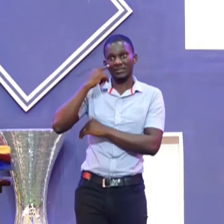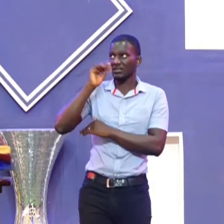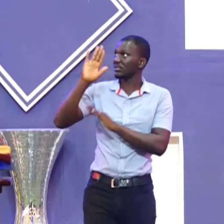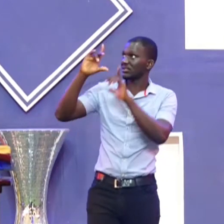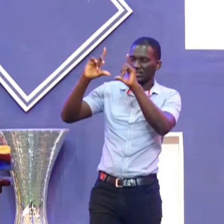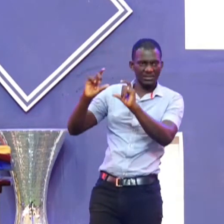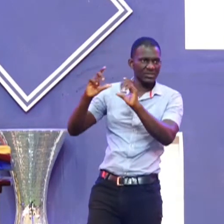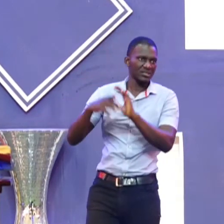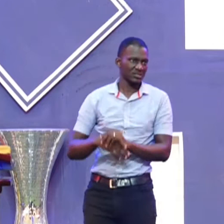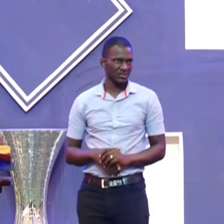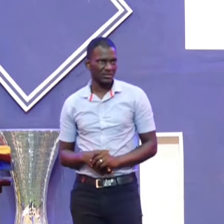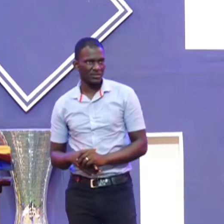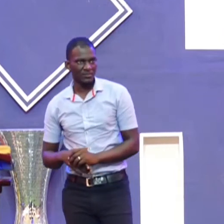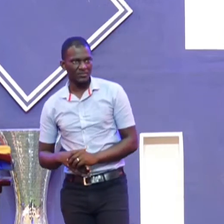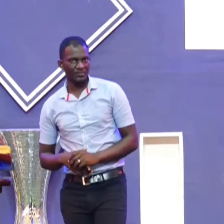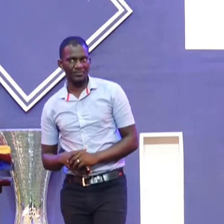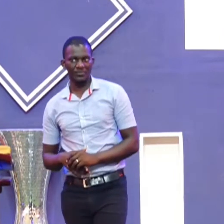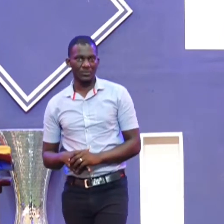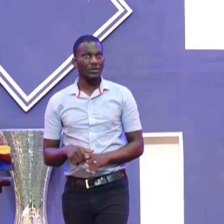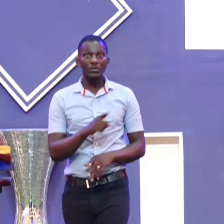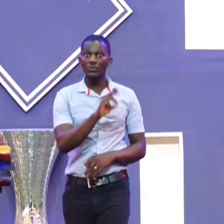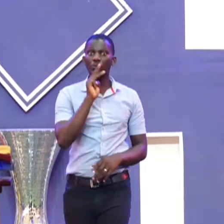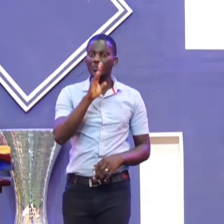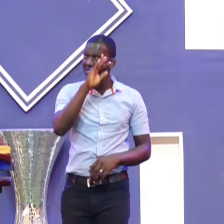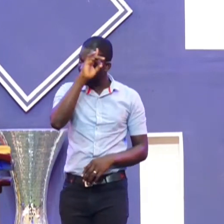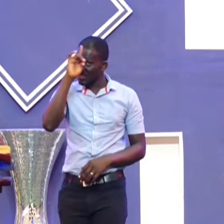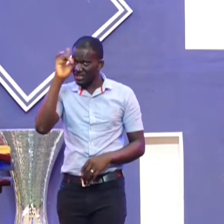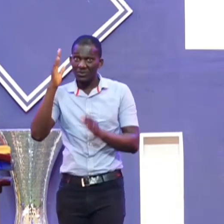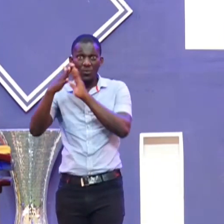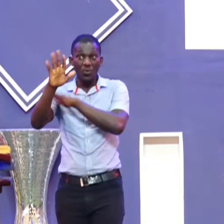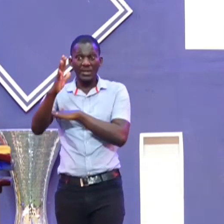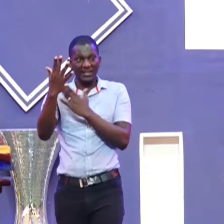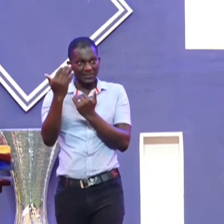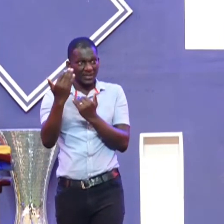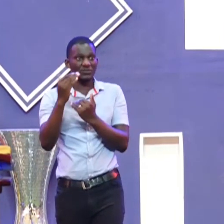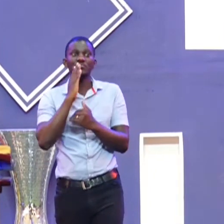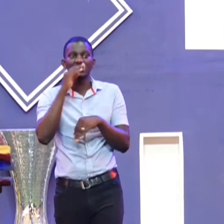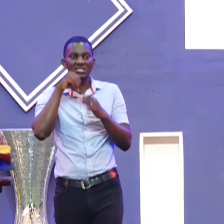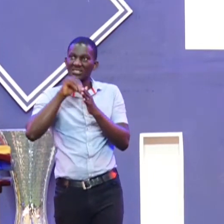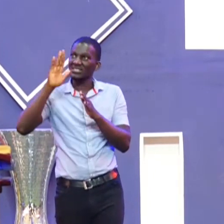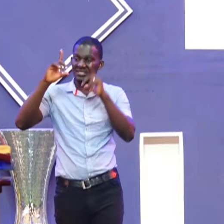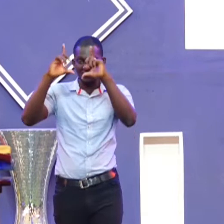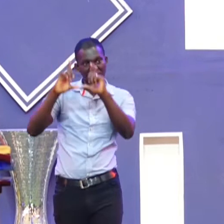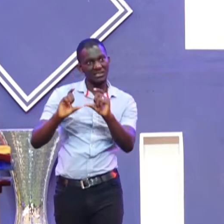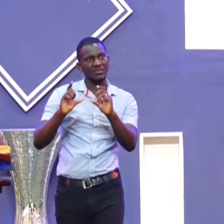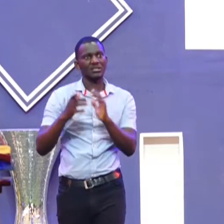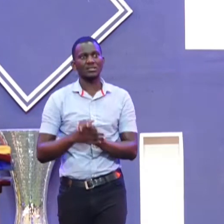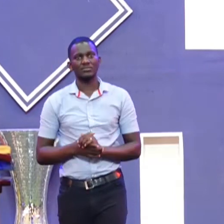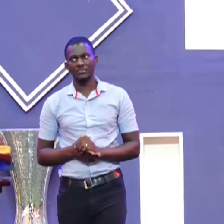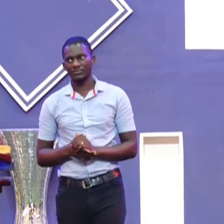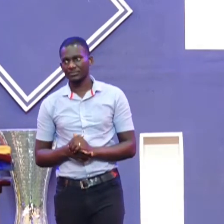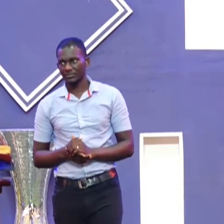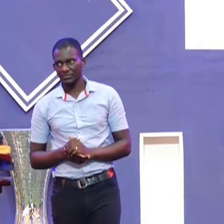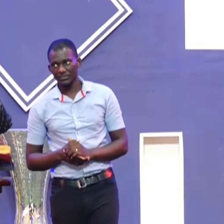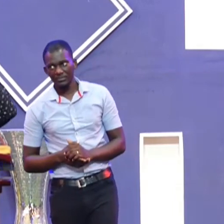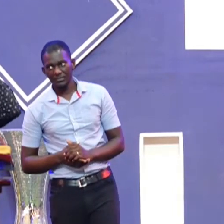a right wife that the Lord sees in his kalo yakuba kabaka katonda kwasubira kuba muchifana nche oh you will be a king that the Lord expects to